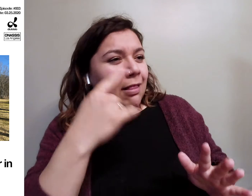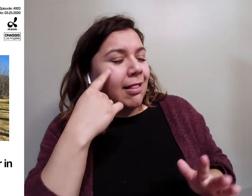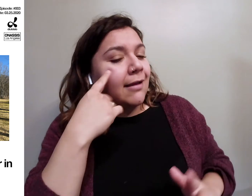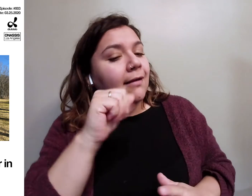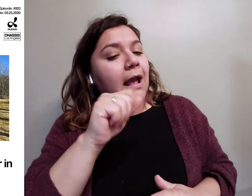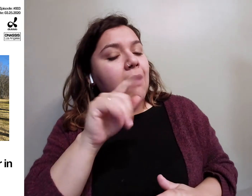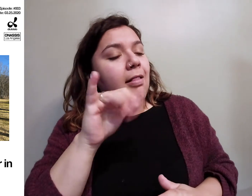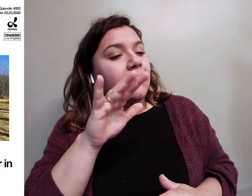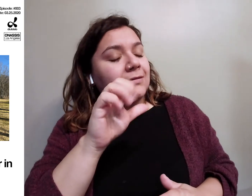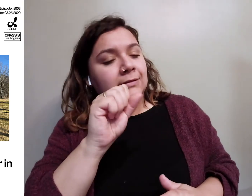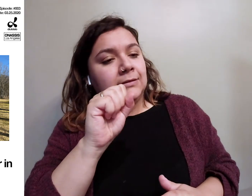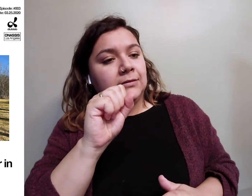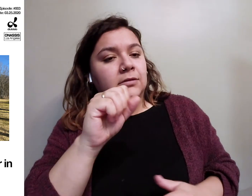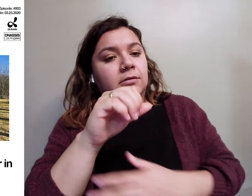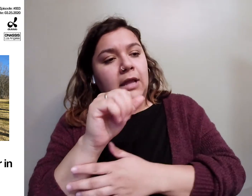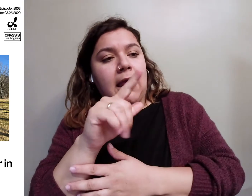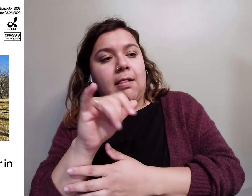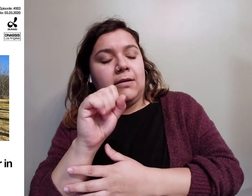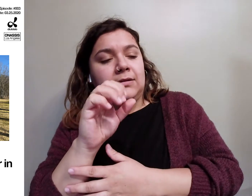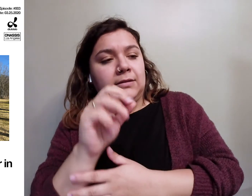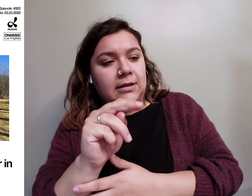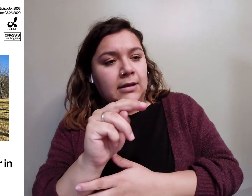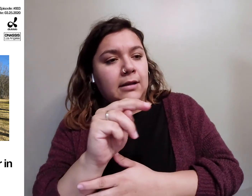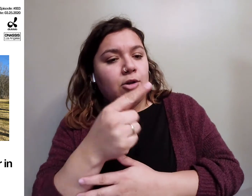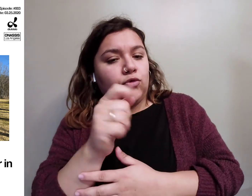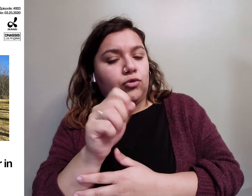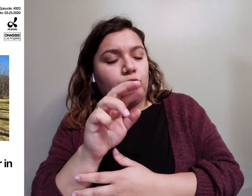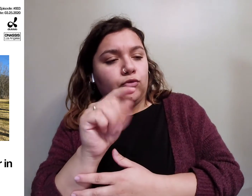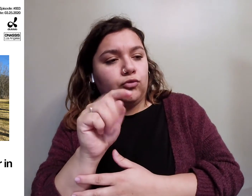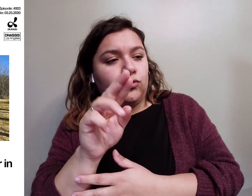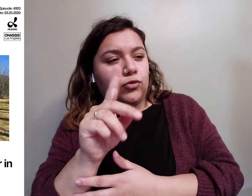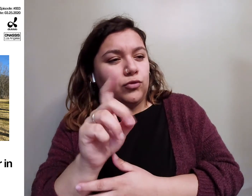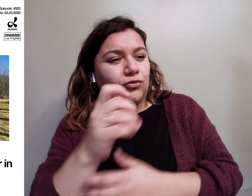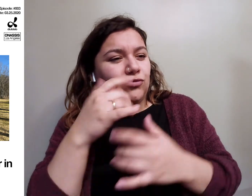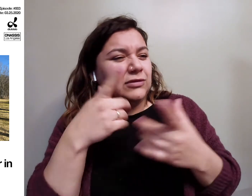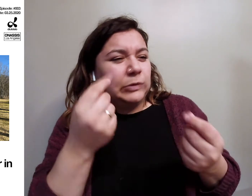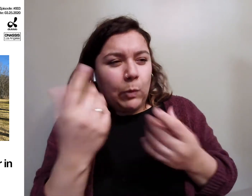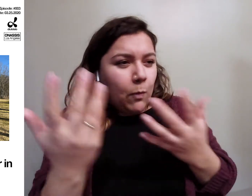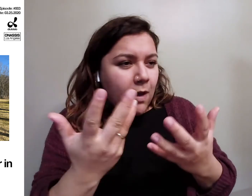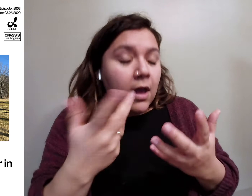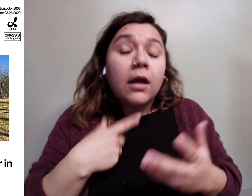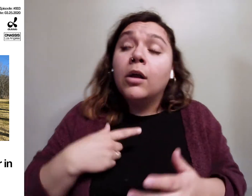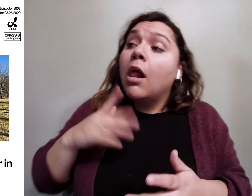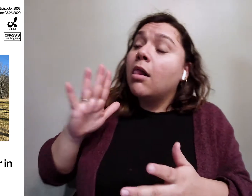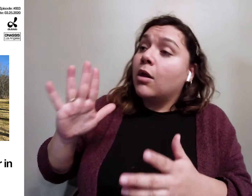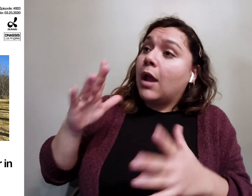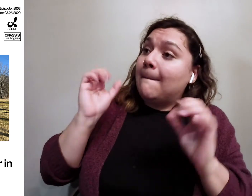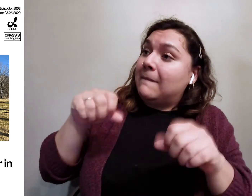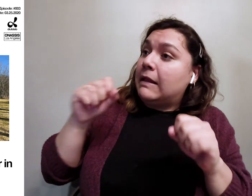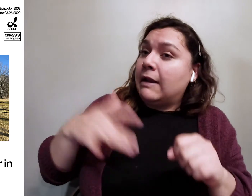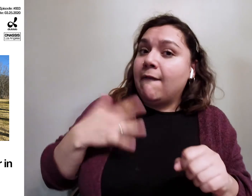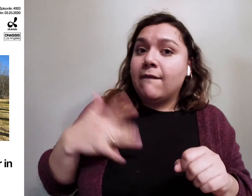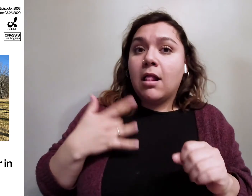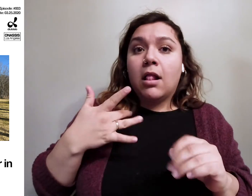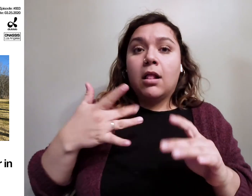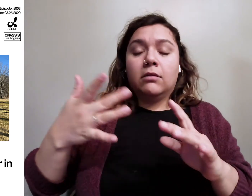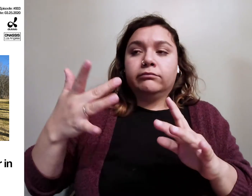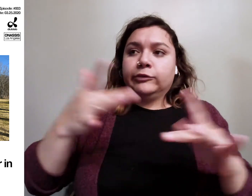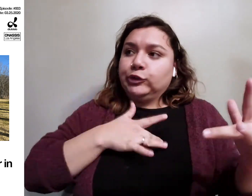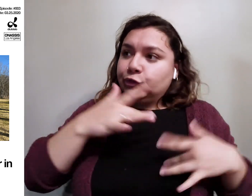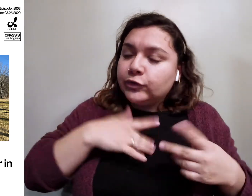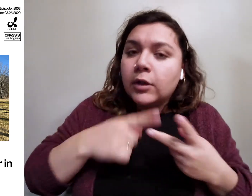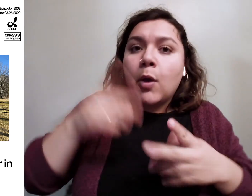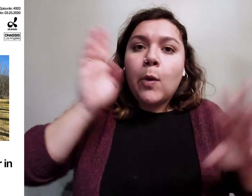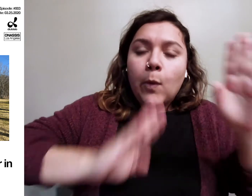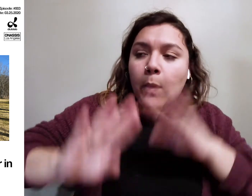made of this moment. Their ability to be both very concerned and very worried about things